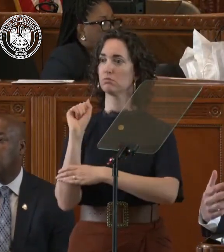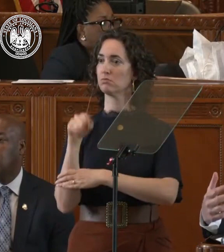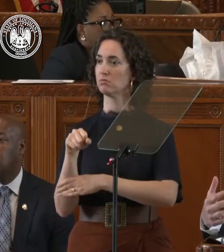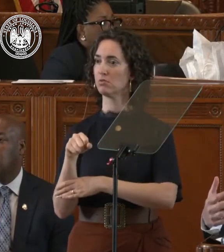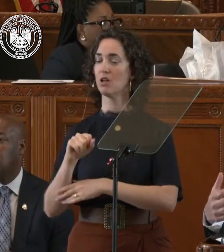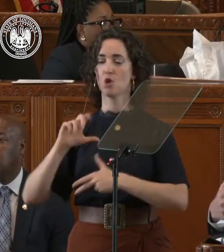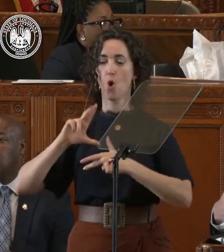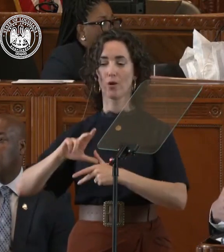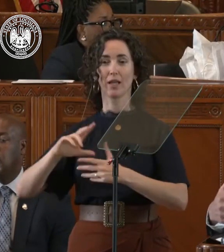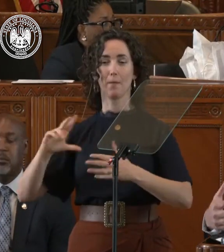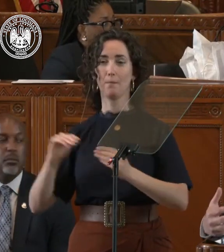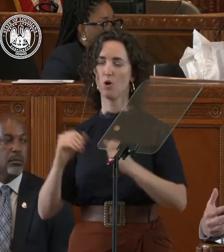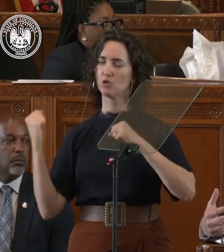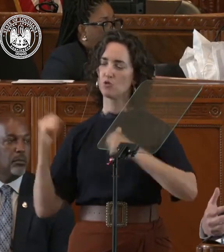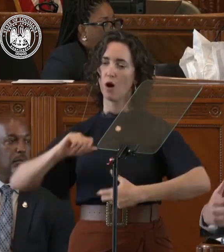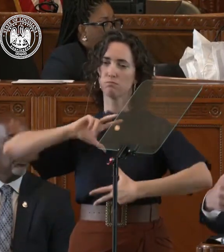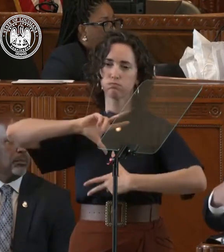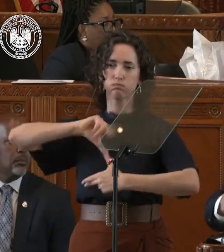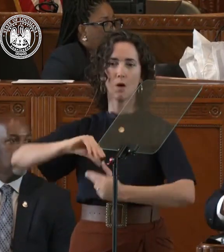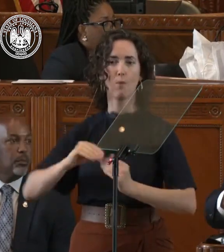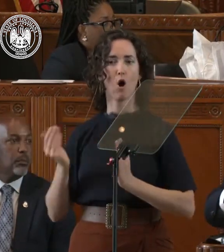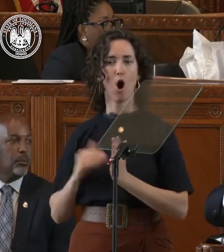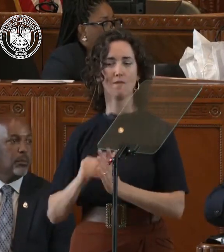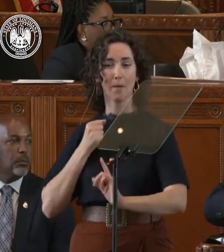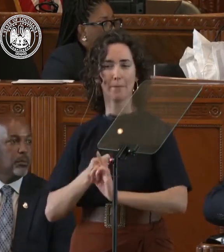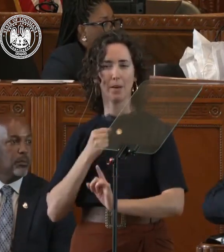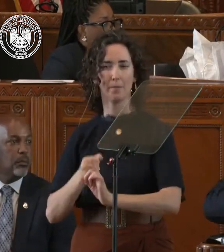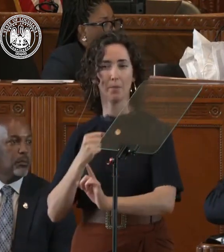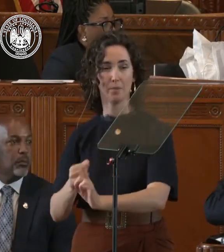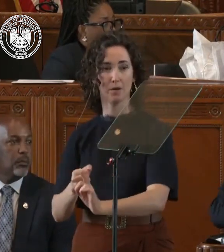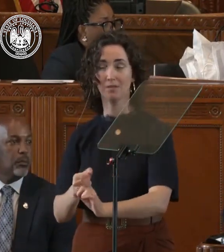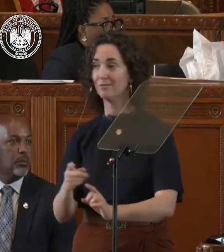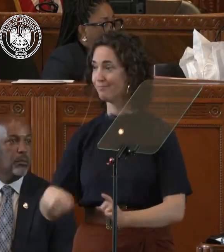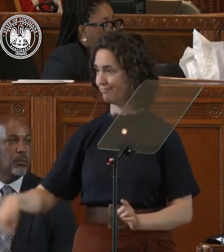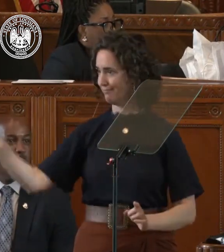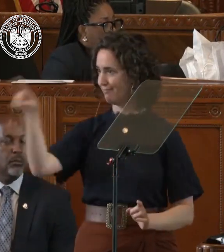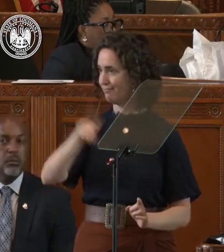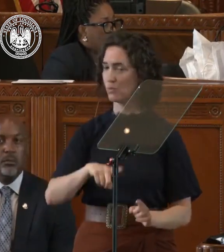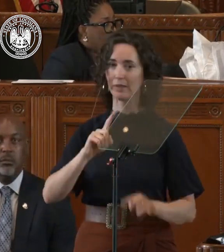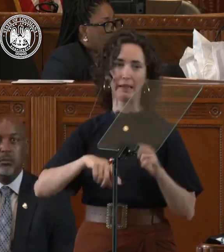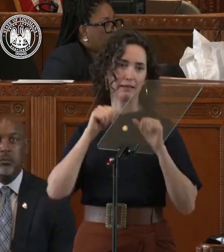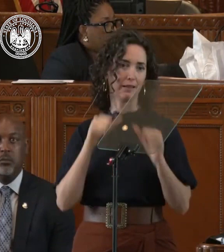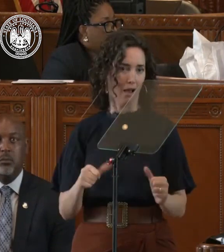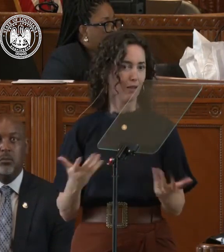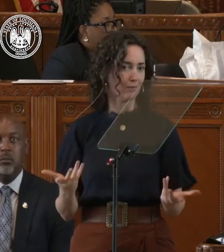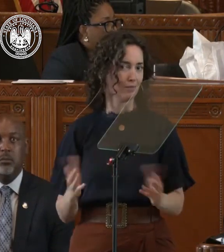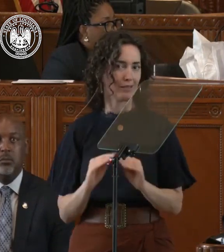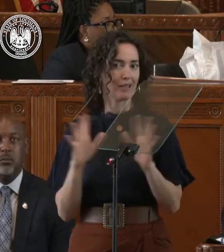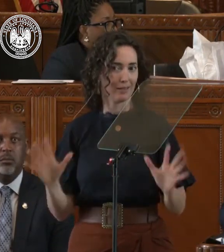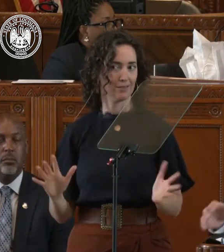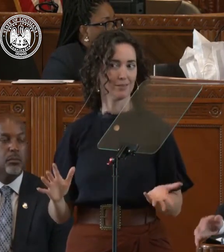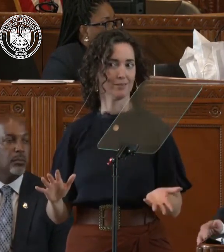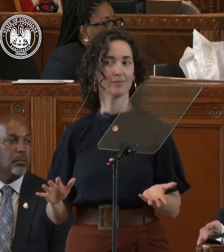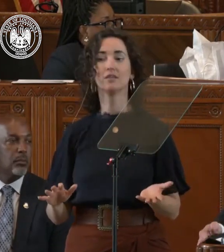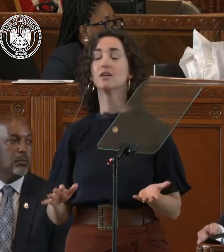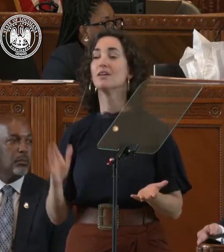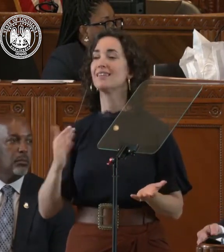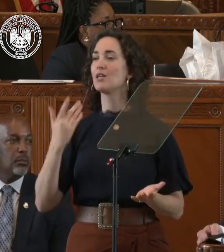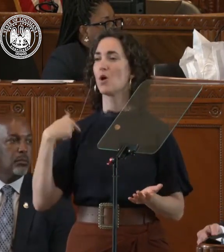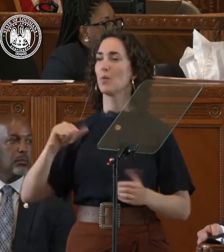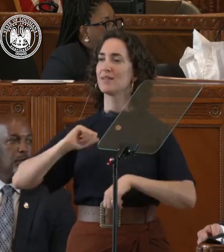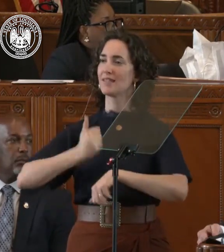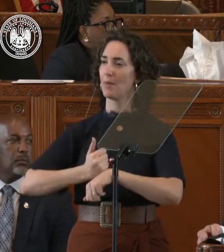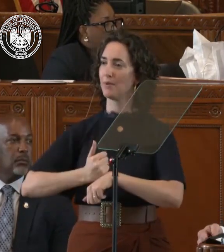Storms are getting stronger and more frequent. I don't think anyone in this room can deny that. That is why we established the